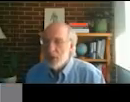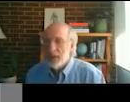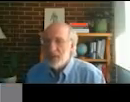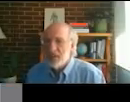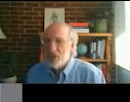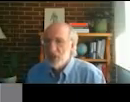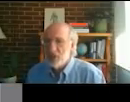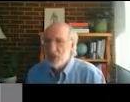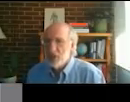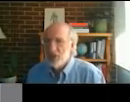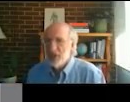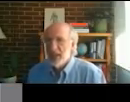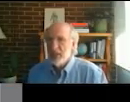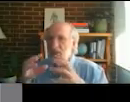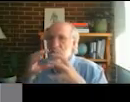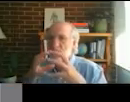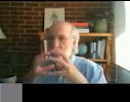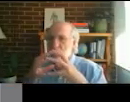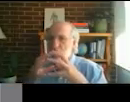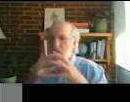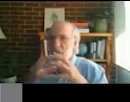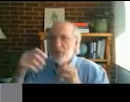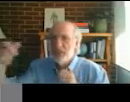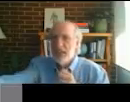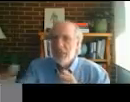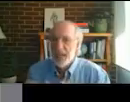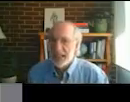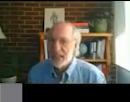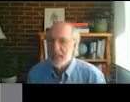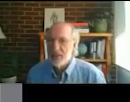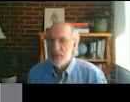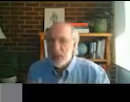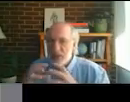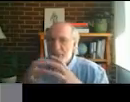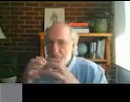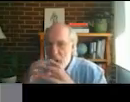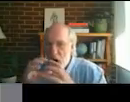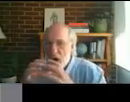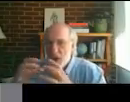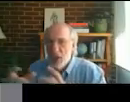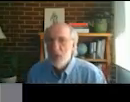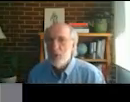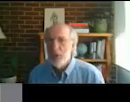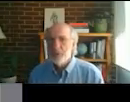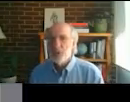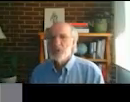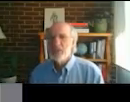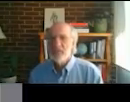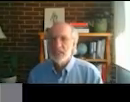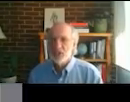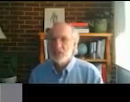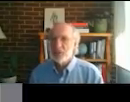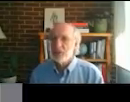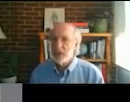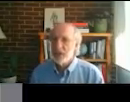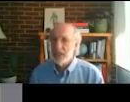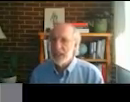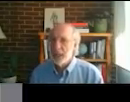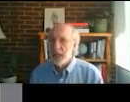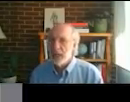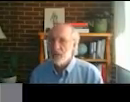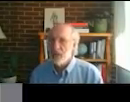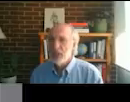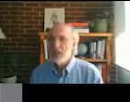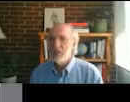you don't want to be in a situation where you do that, where you simply sign back and give it to them. You want to say ball. Remember, this session is